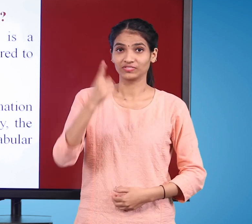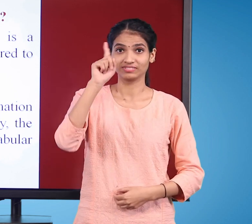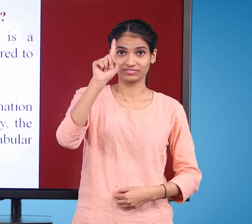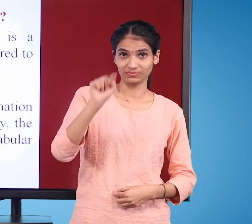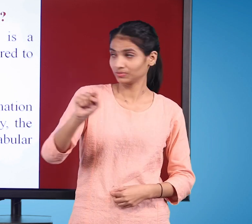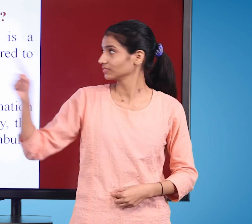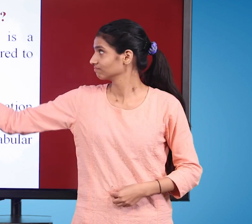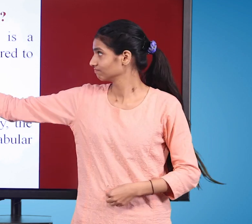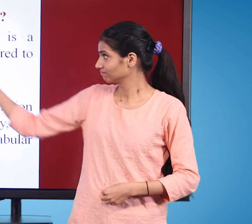One.